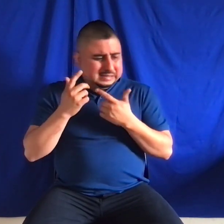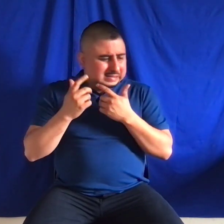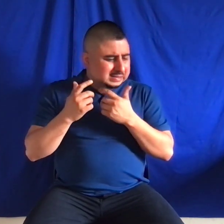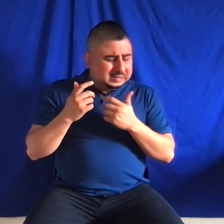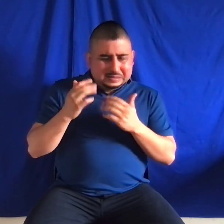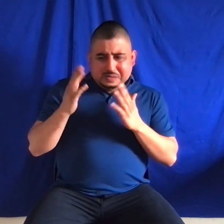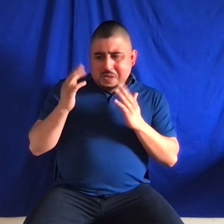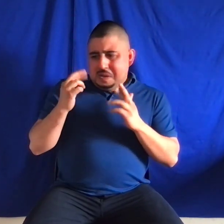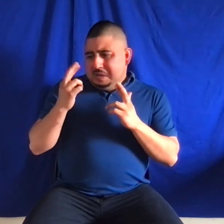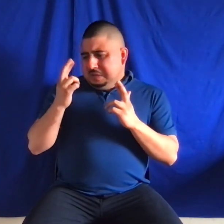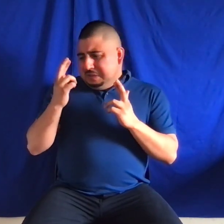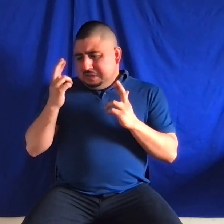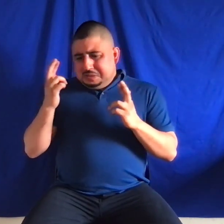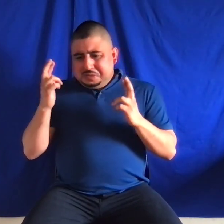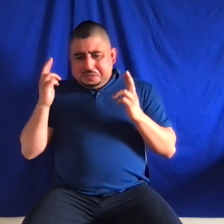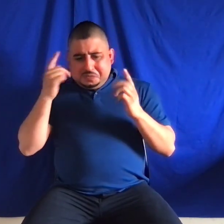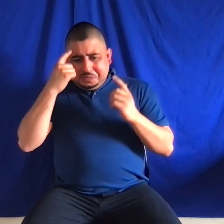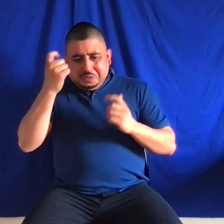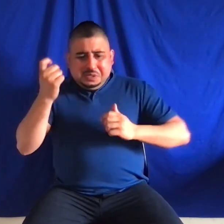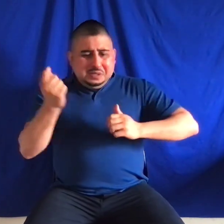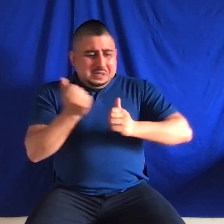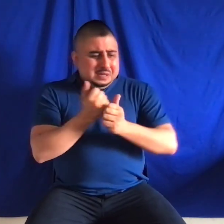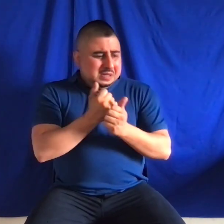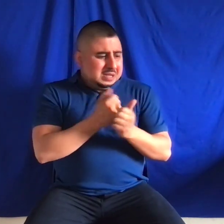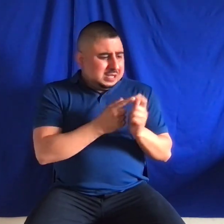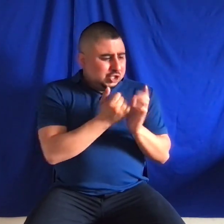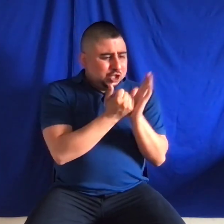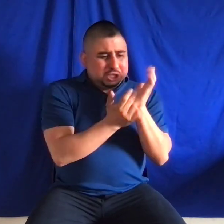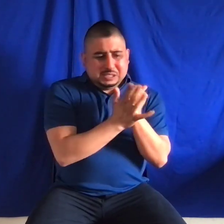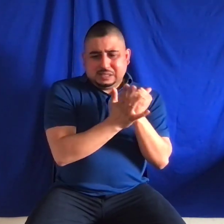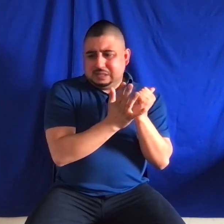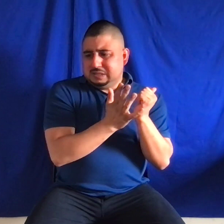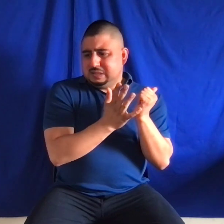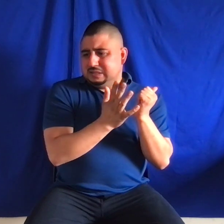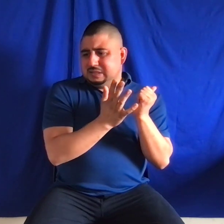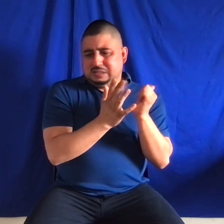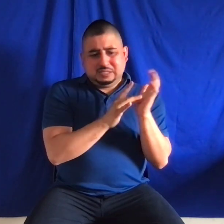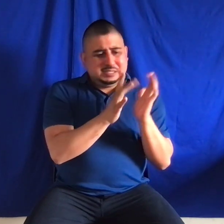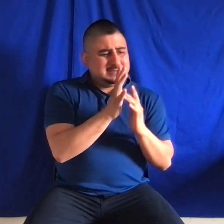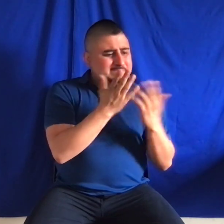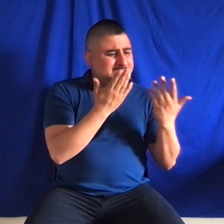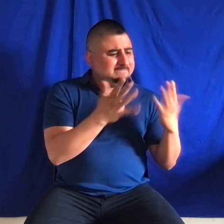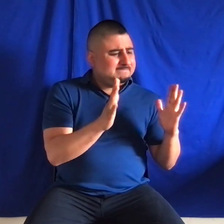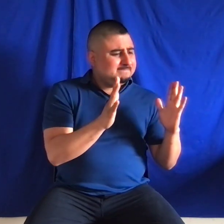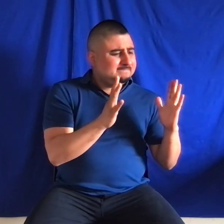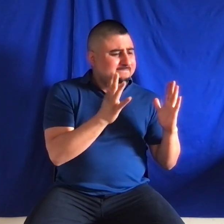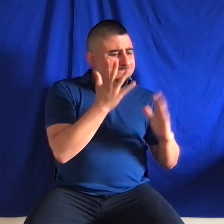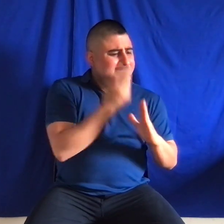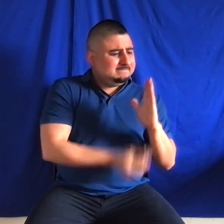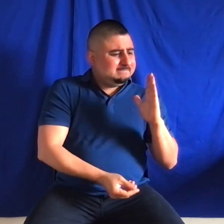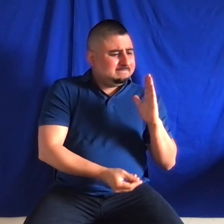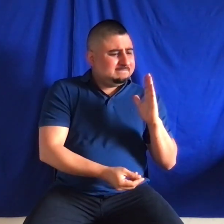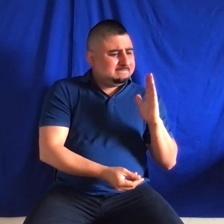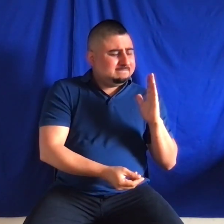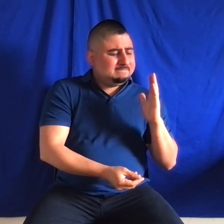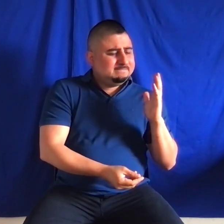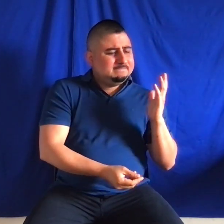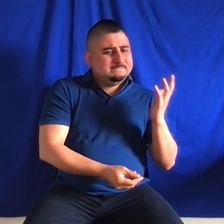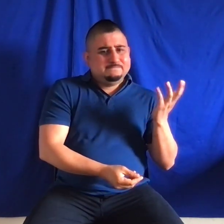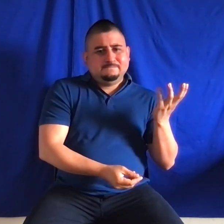that they had had, and of the one that had called them, who to their knowledge was still in his